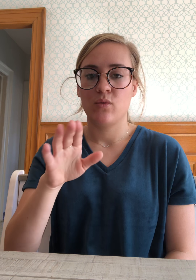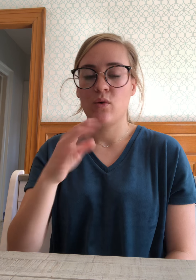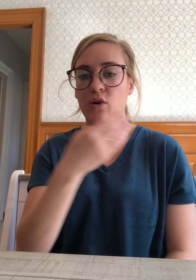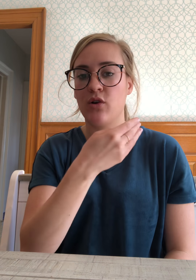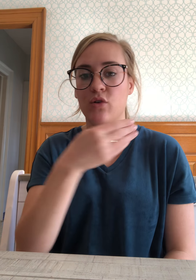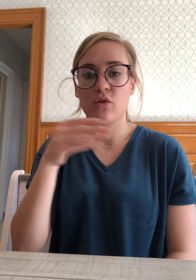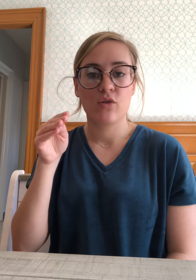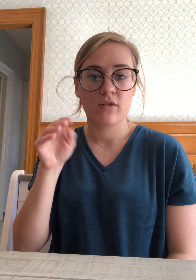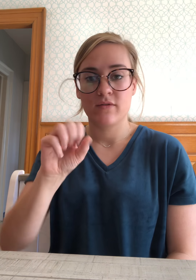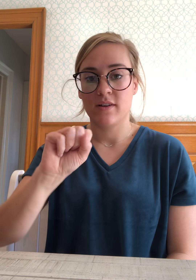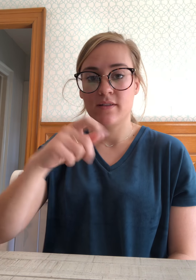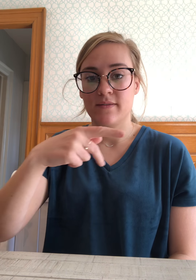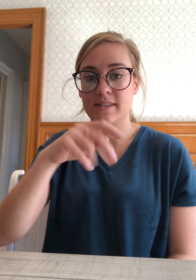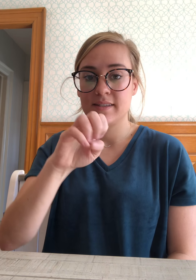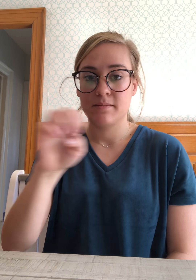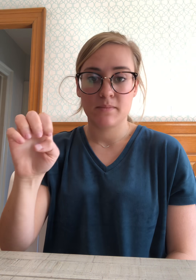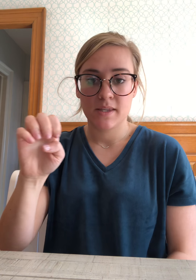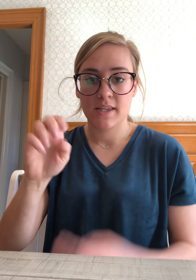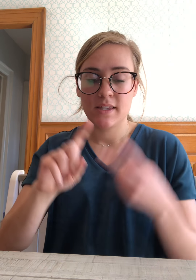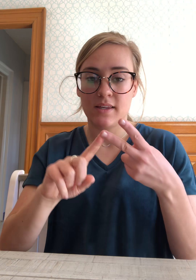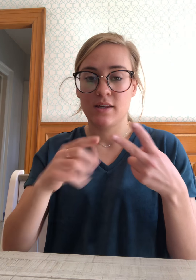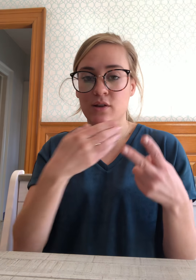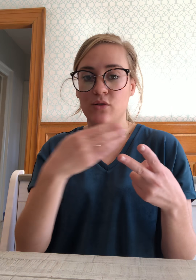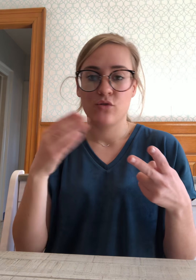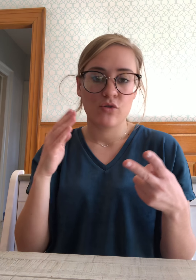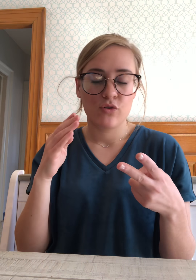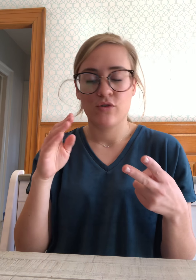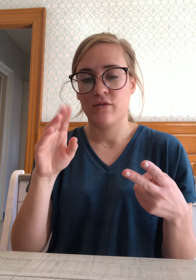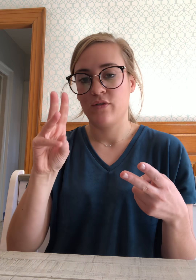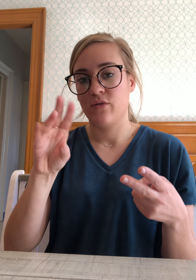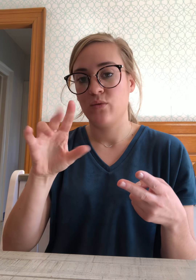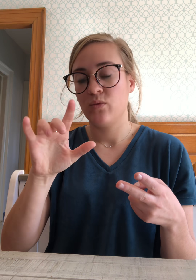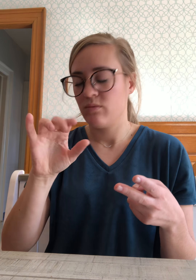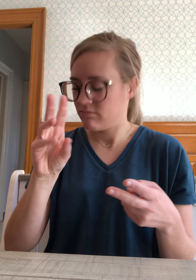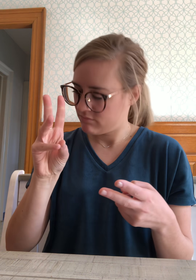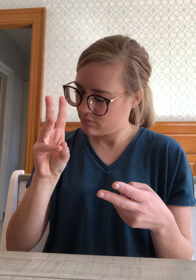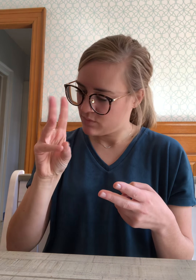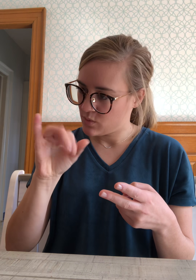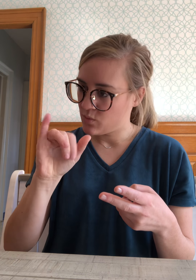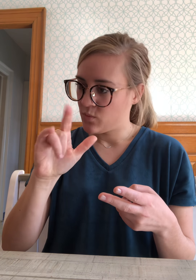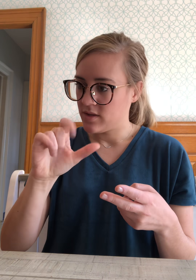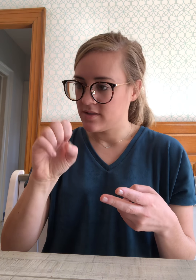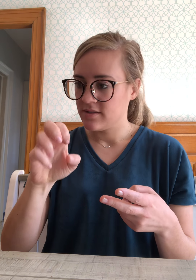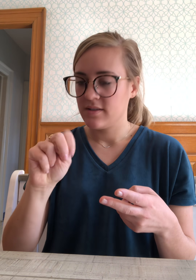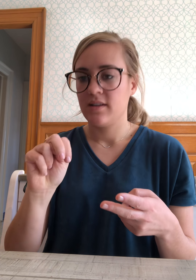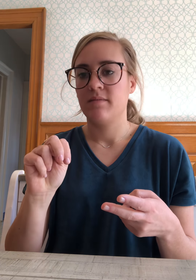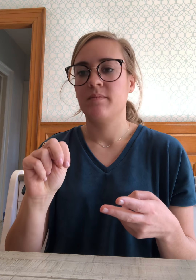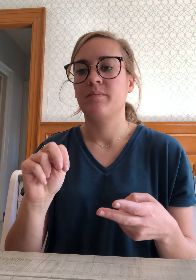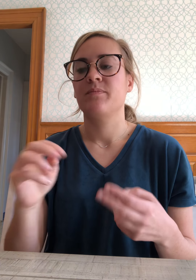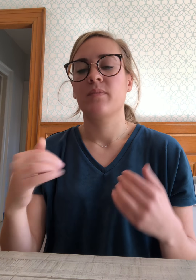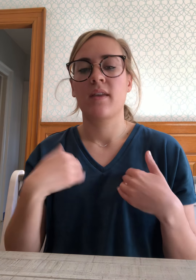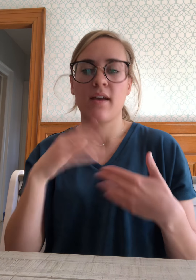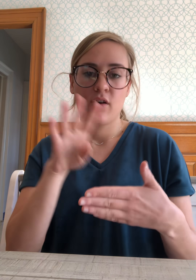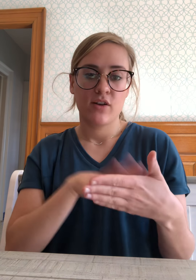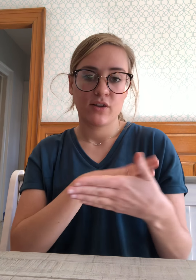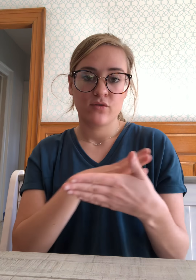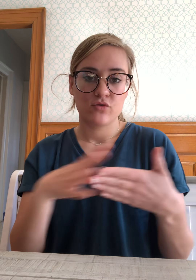There are charts that are available to show ideal bracket